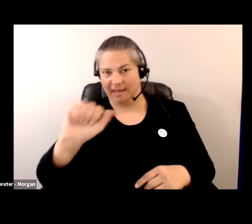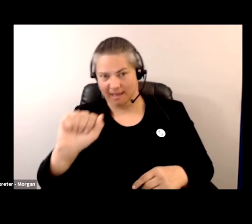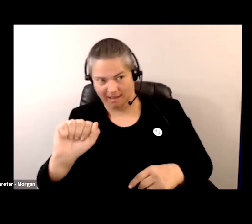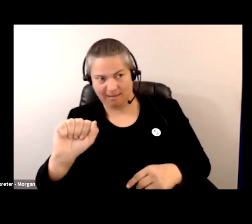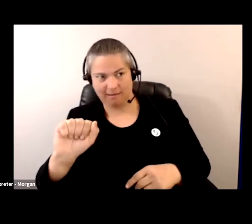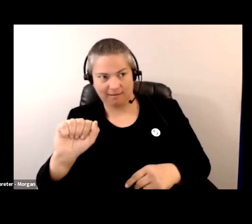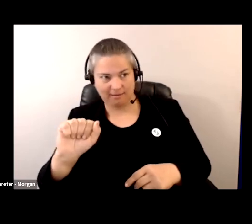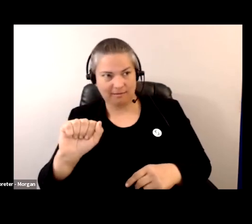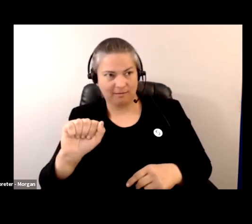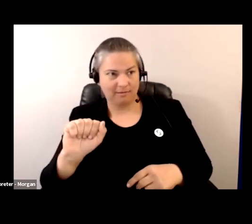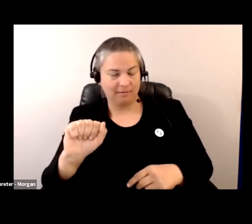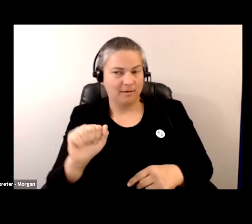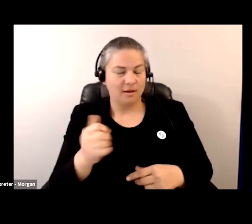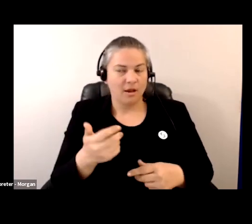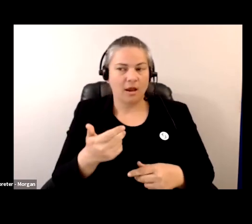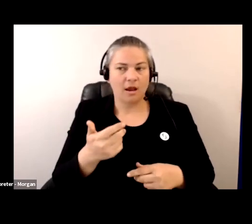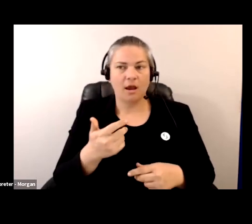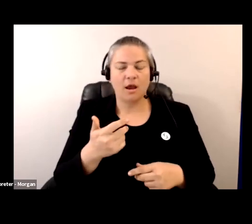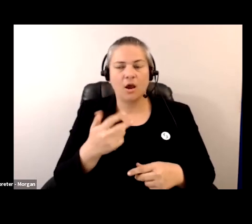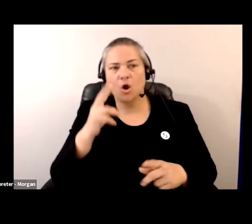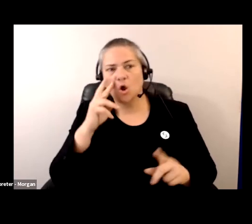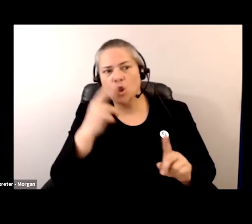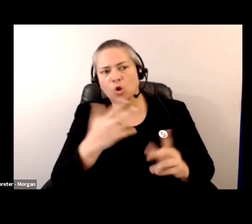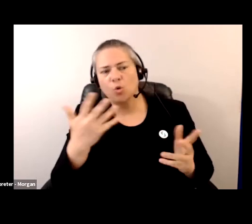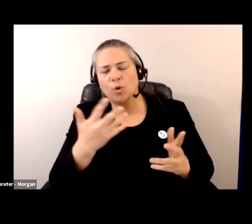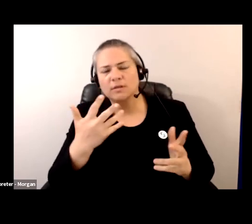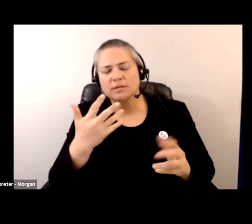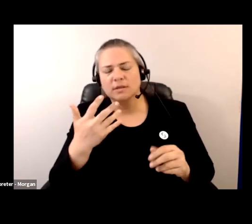so reflections on what folks,